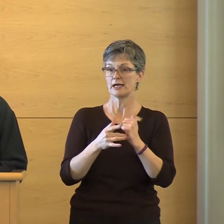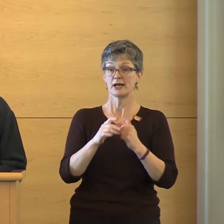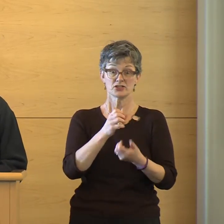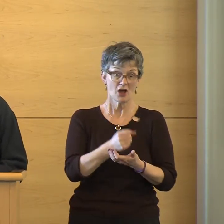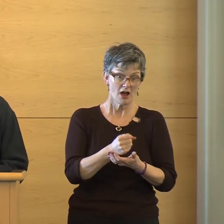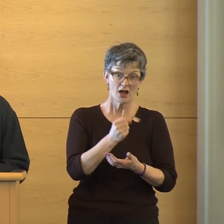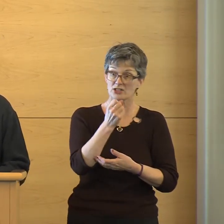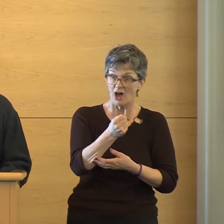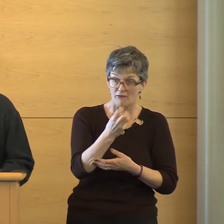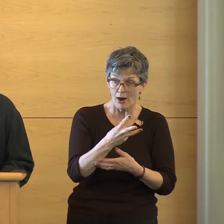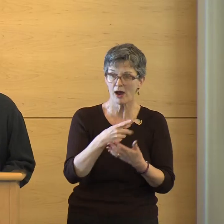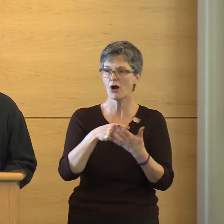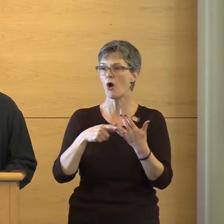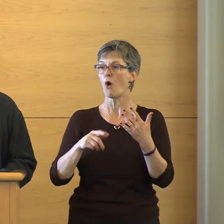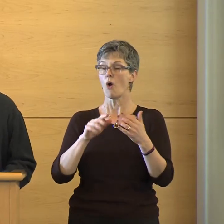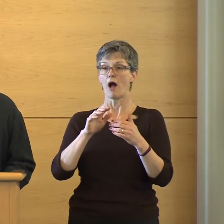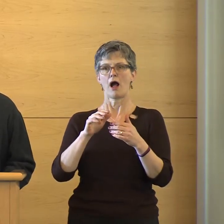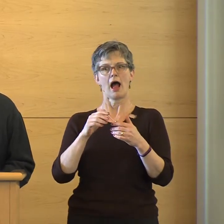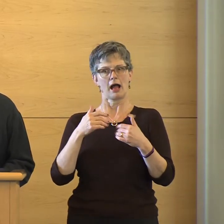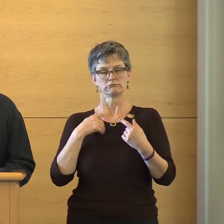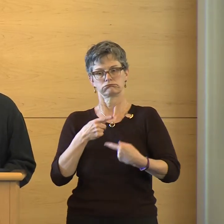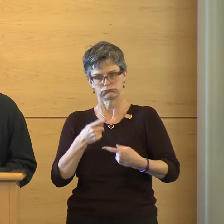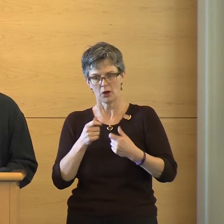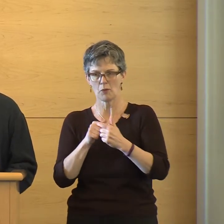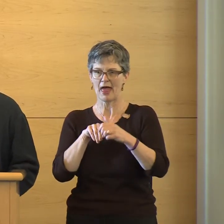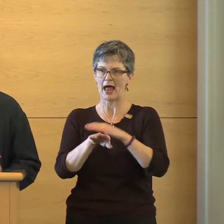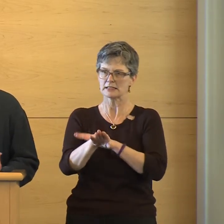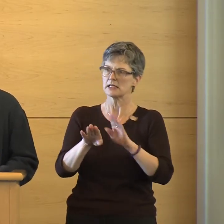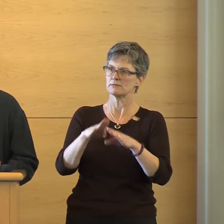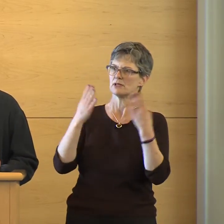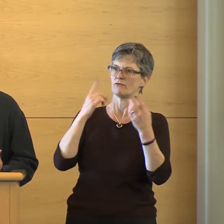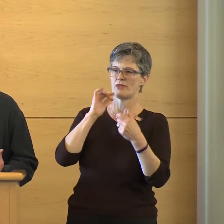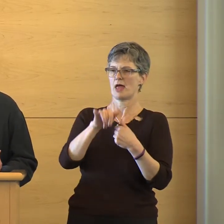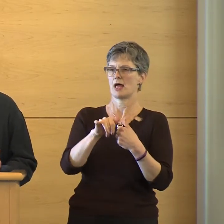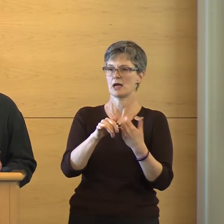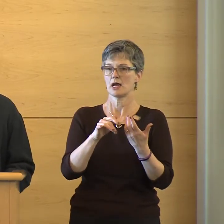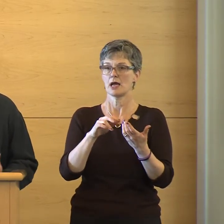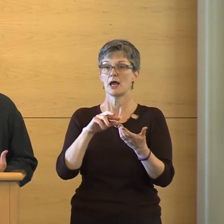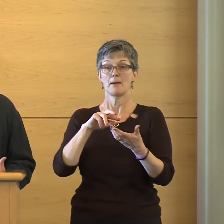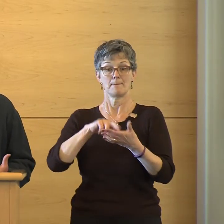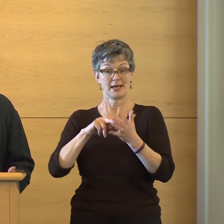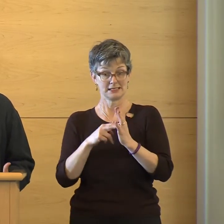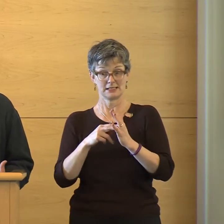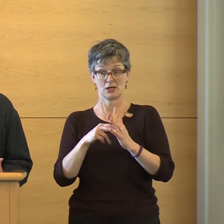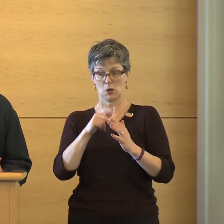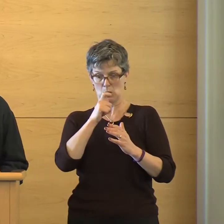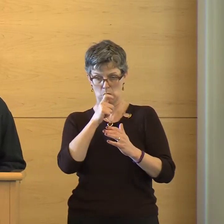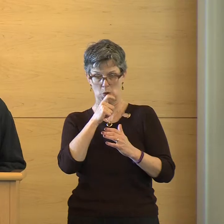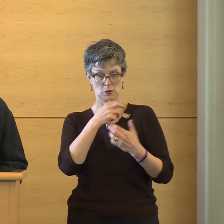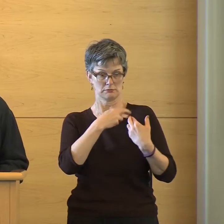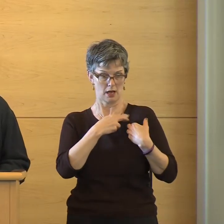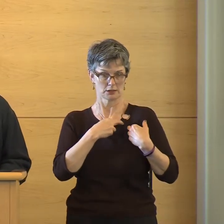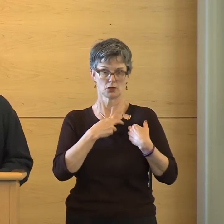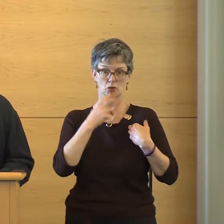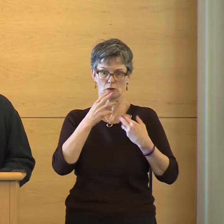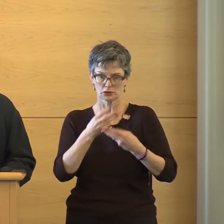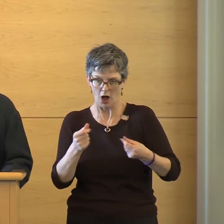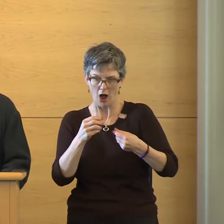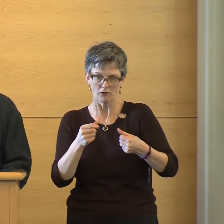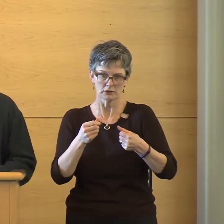that information technology, websites, videos, computer labs, all the things that we